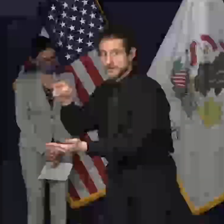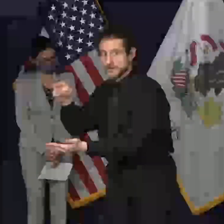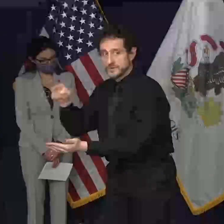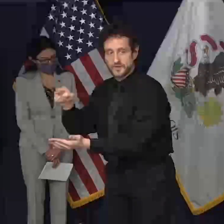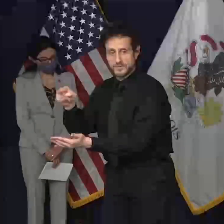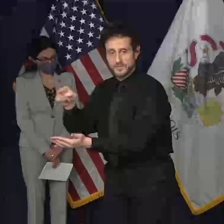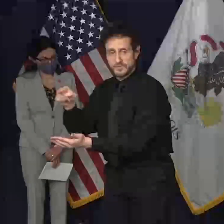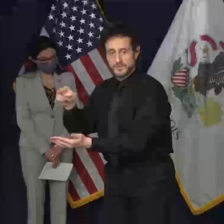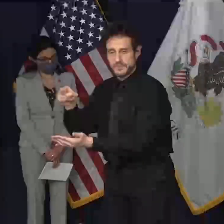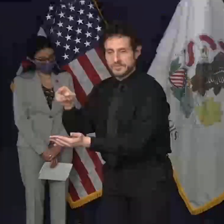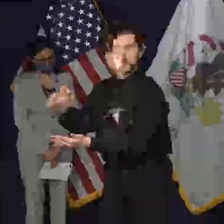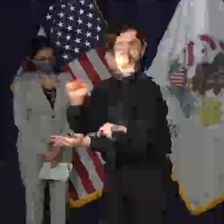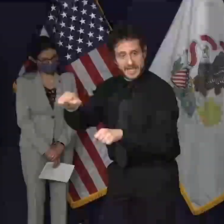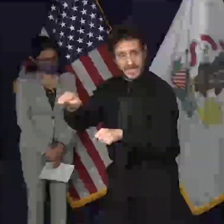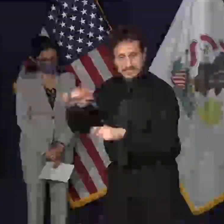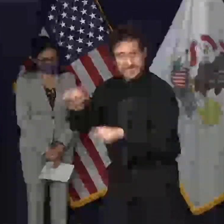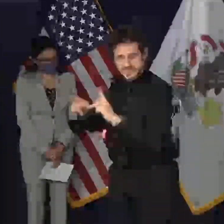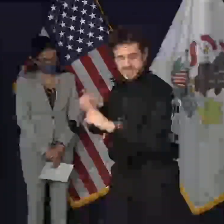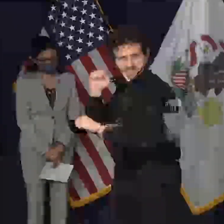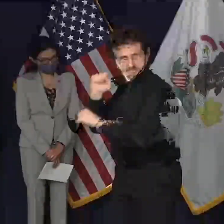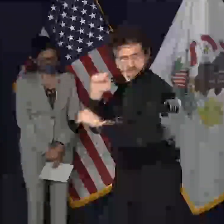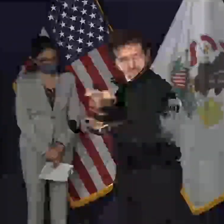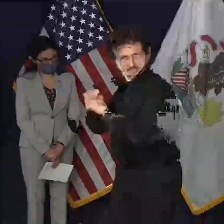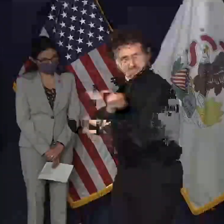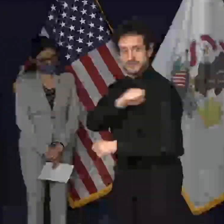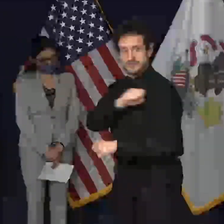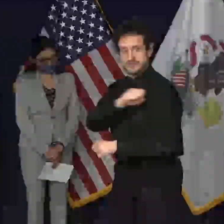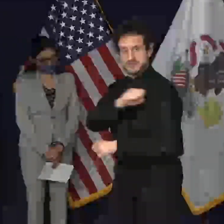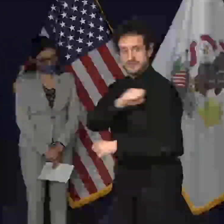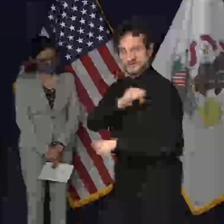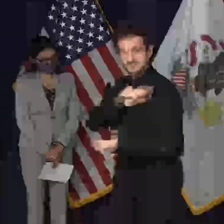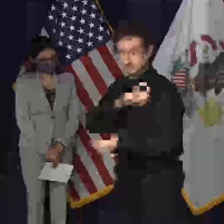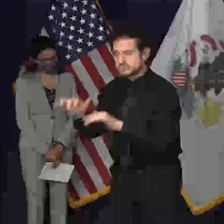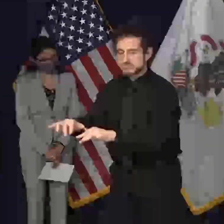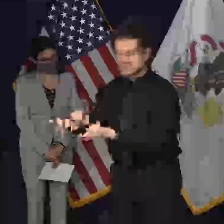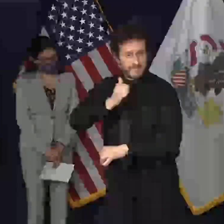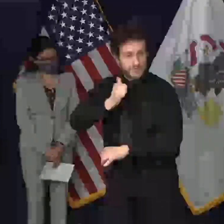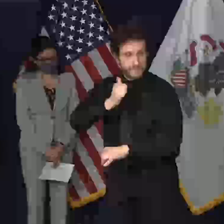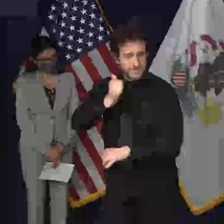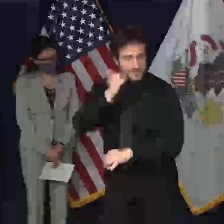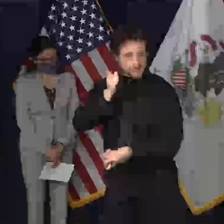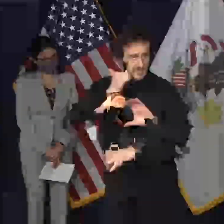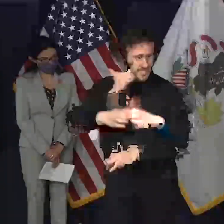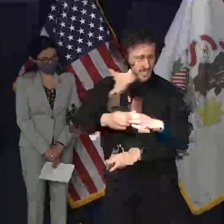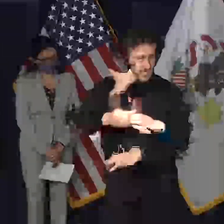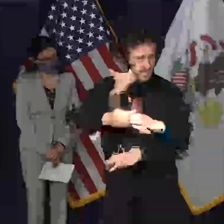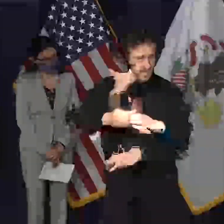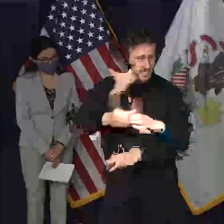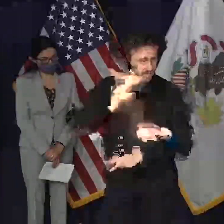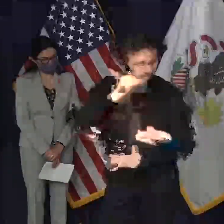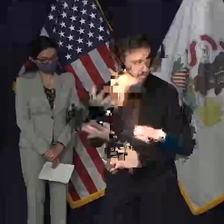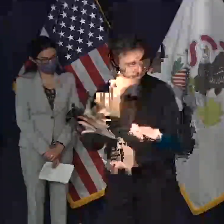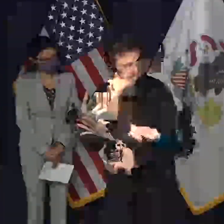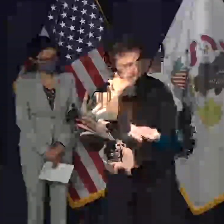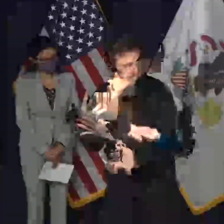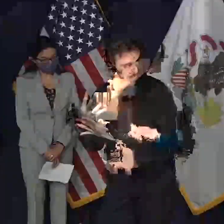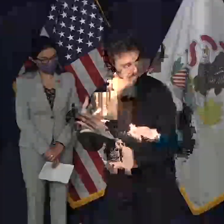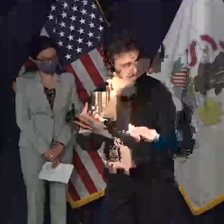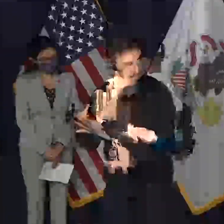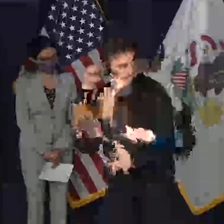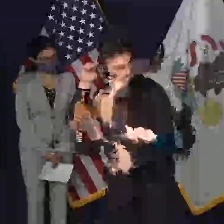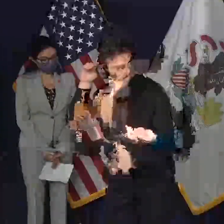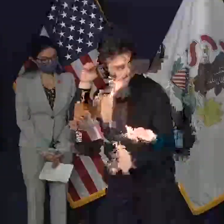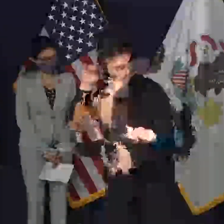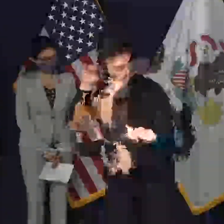in a single facility, whether it's a group home or a prison or a jail or a nursing home.